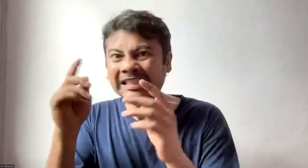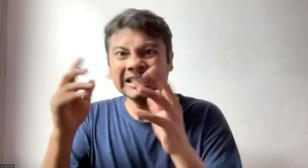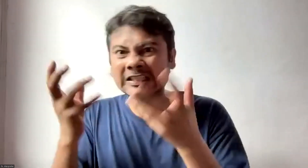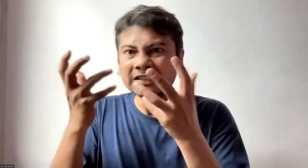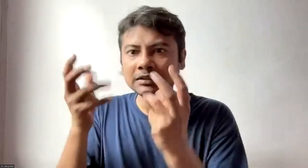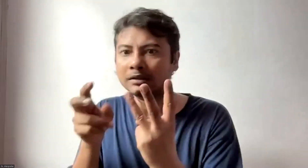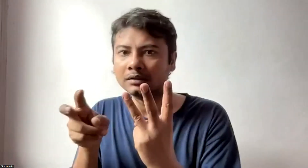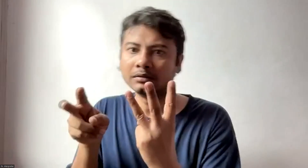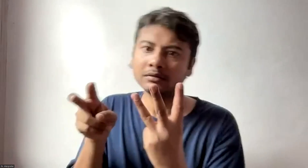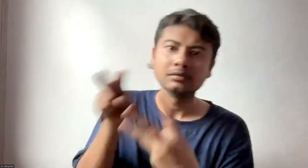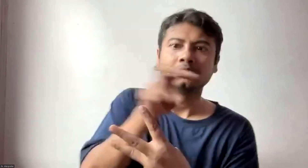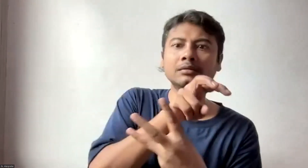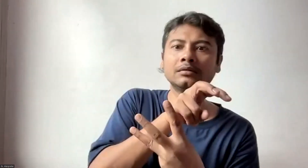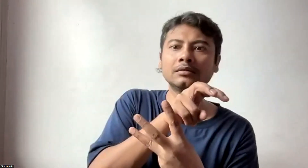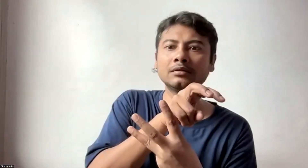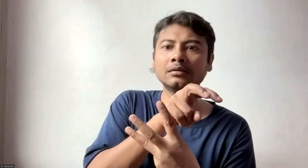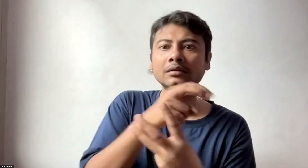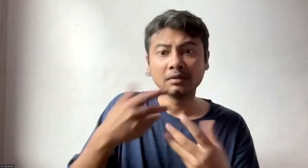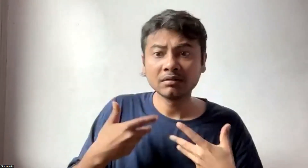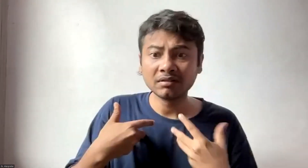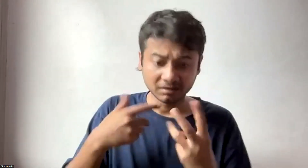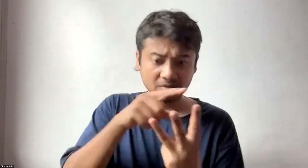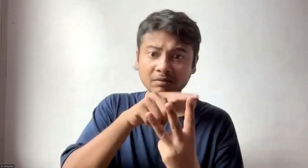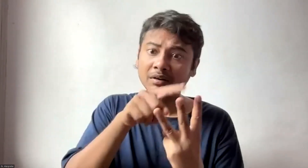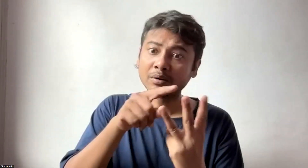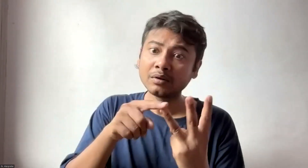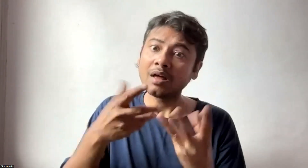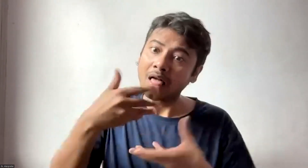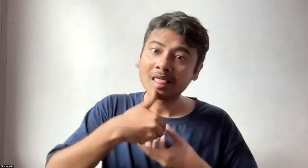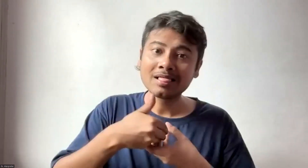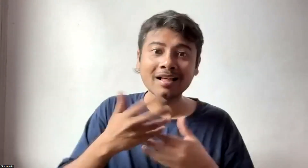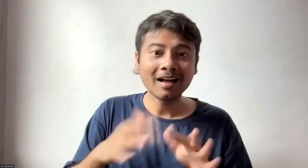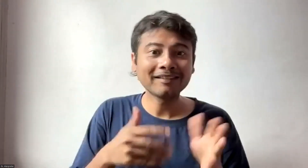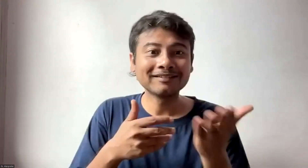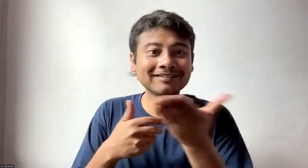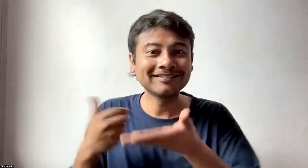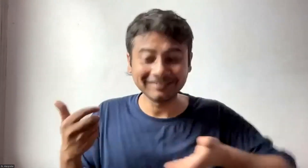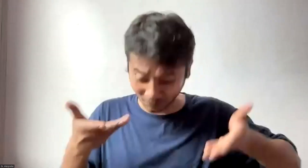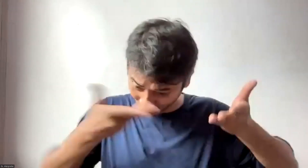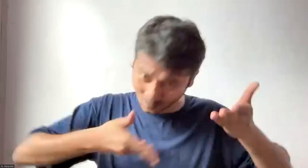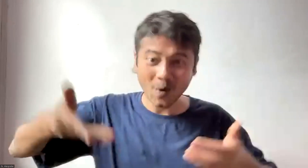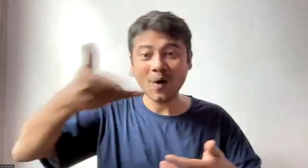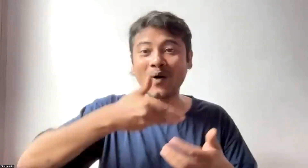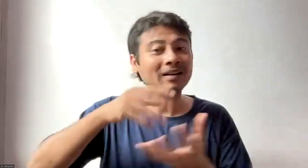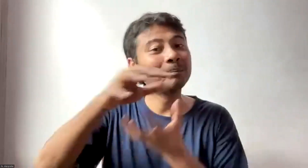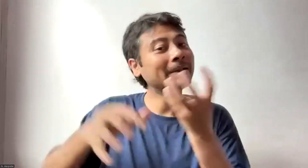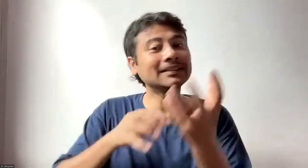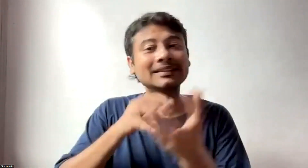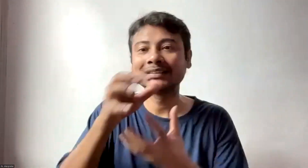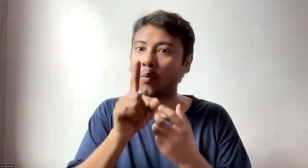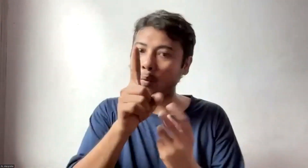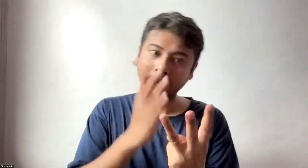in one single 24 hours day, everybody is in a mixed mode. Mixed mode